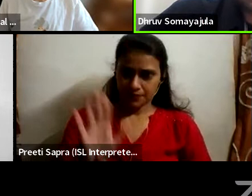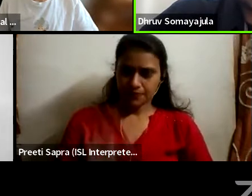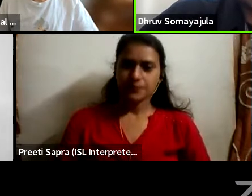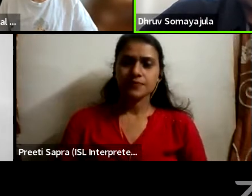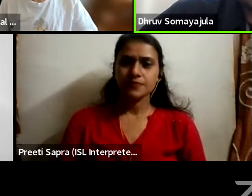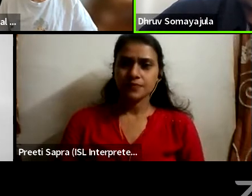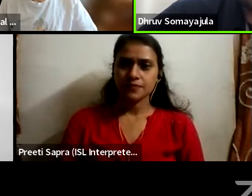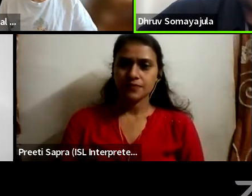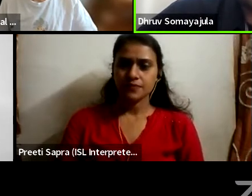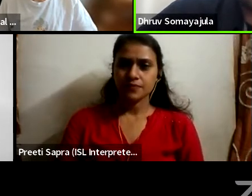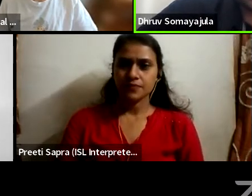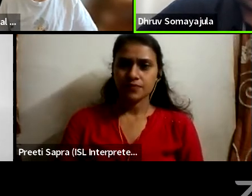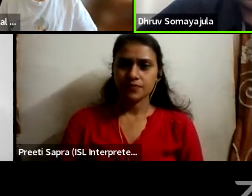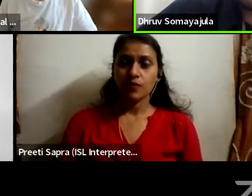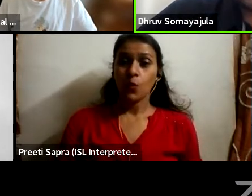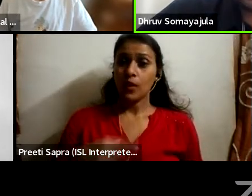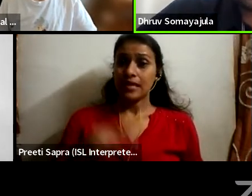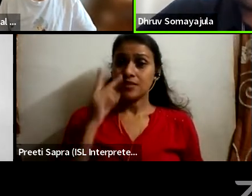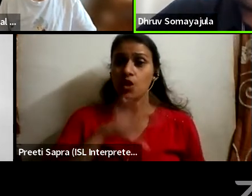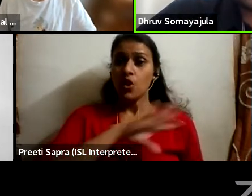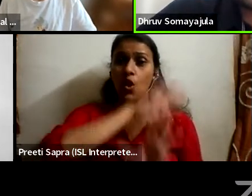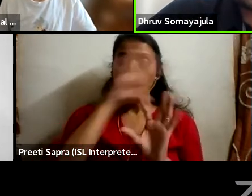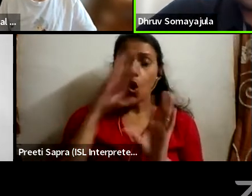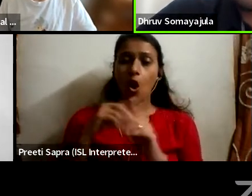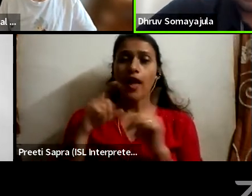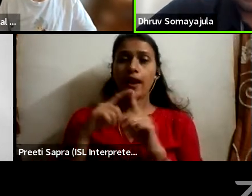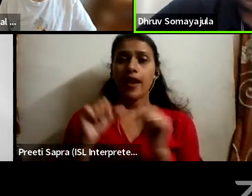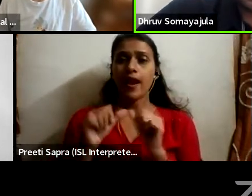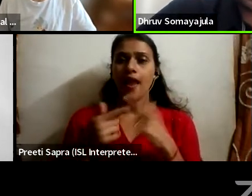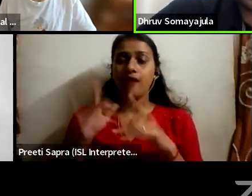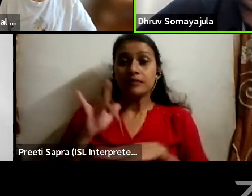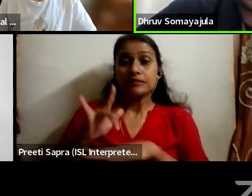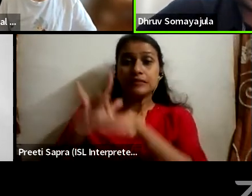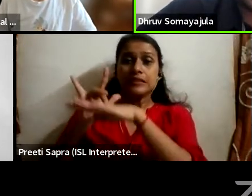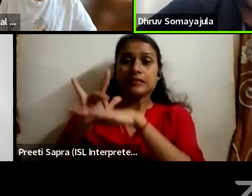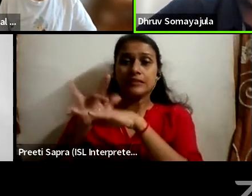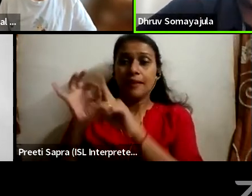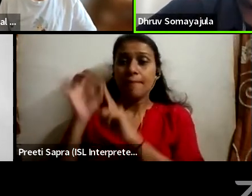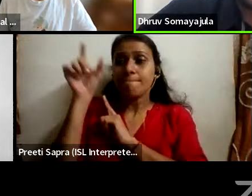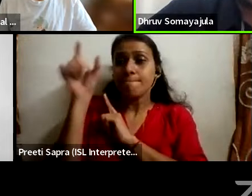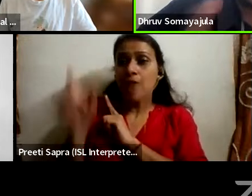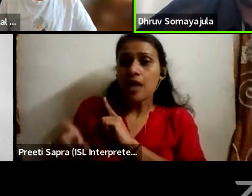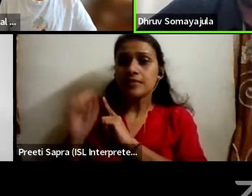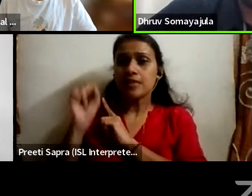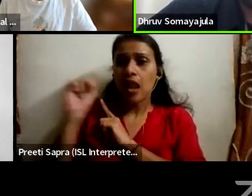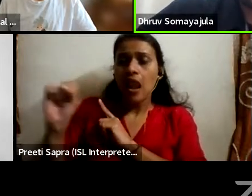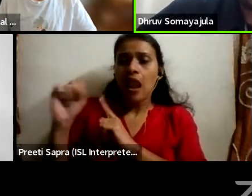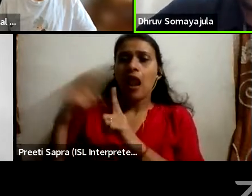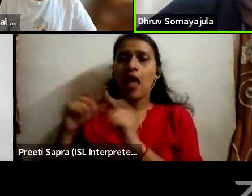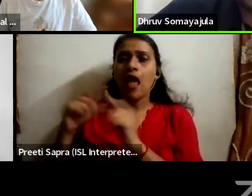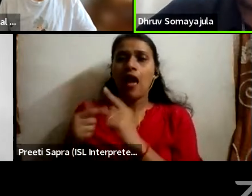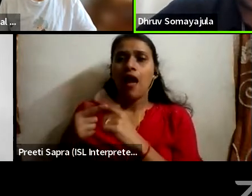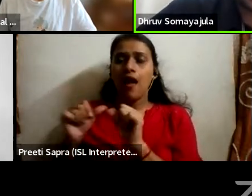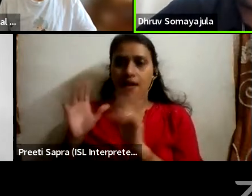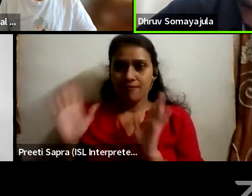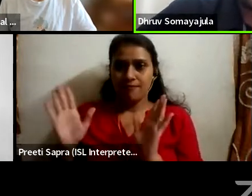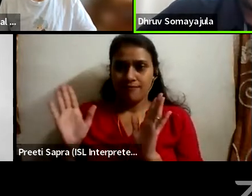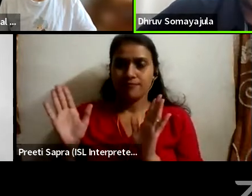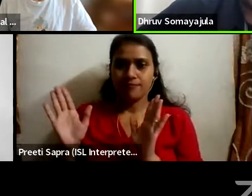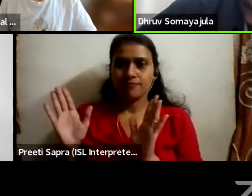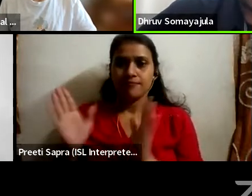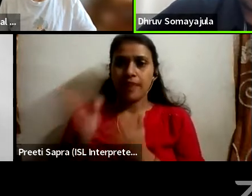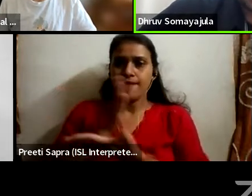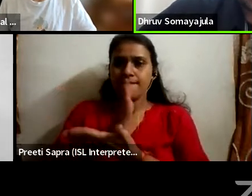we can also see that these all these data points are sensitive personal data. They would be classified under sensitive personal